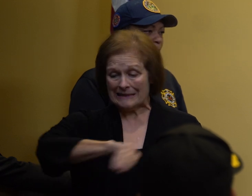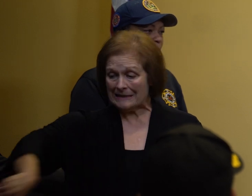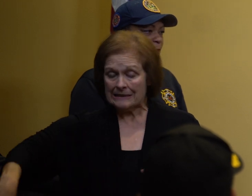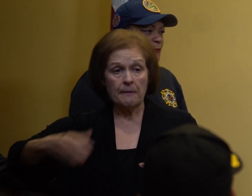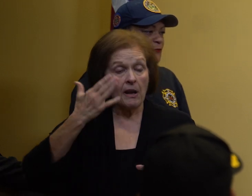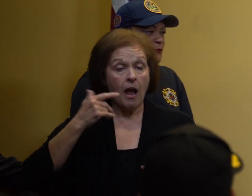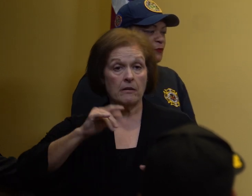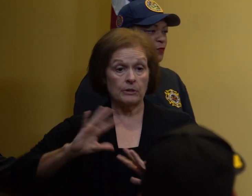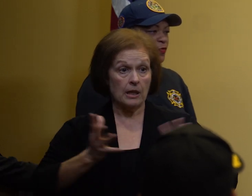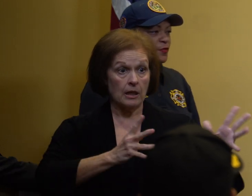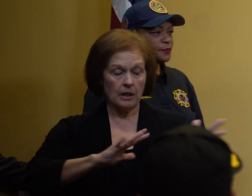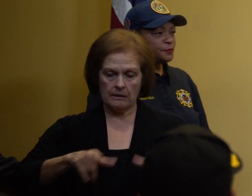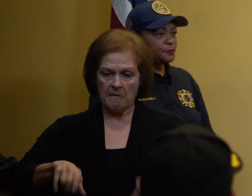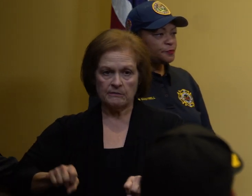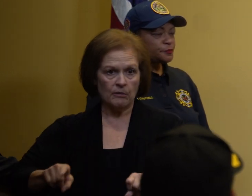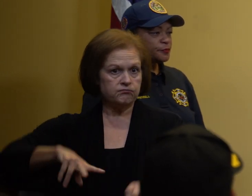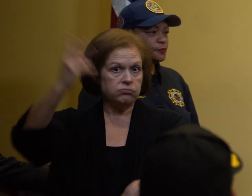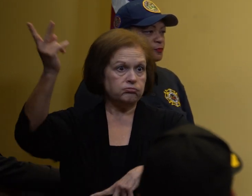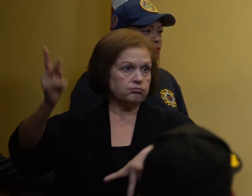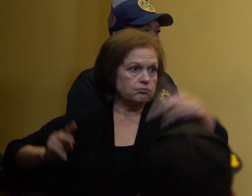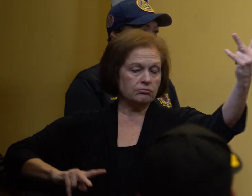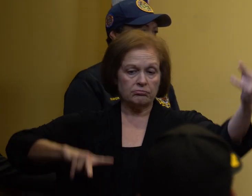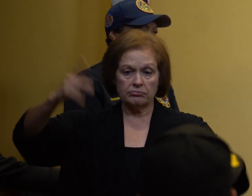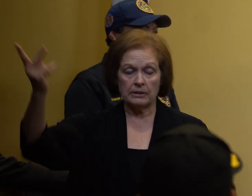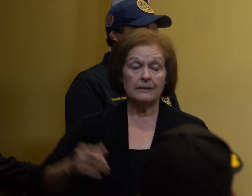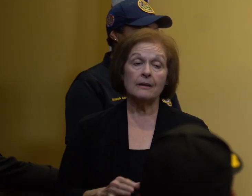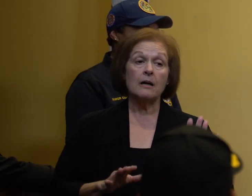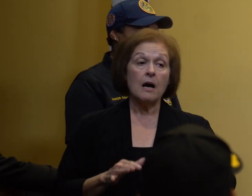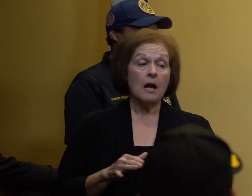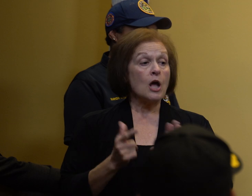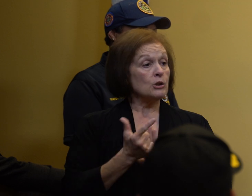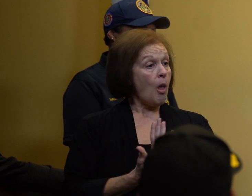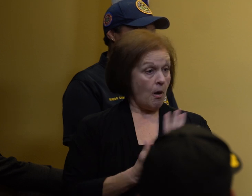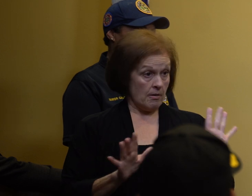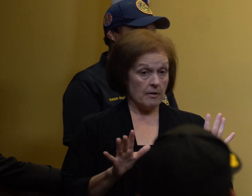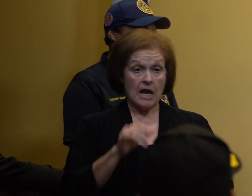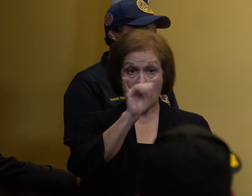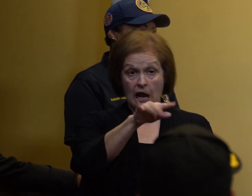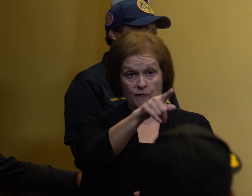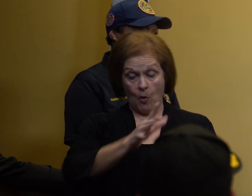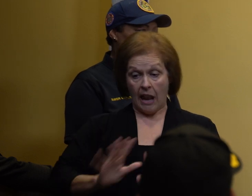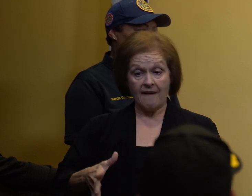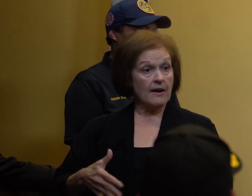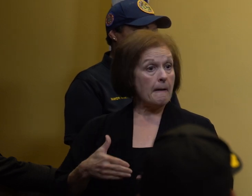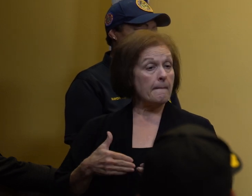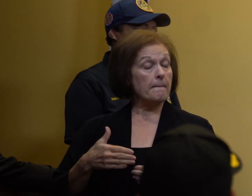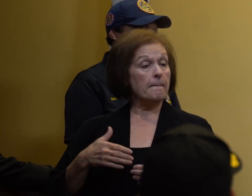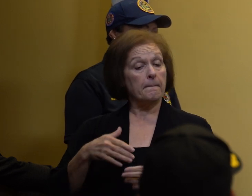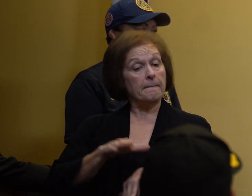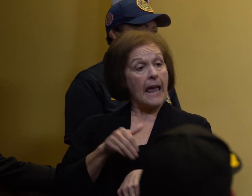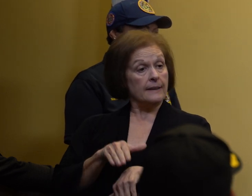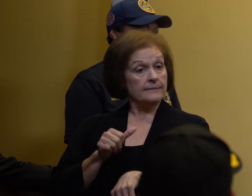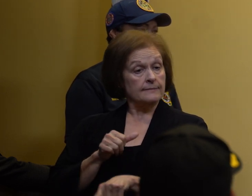when high winds arrive. Also, it is the law that if you have pets outside, you must bring them